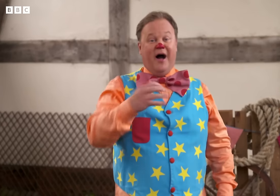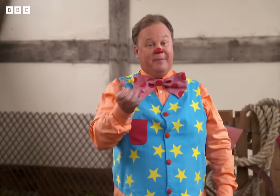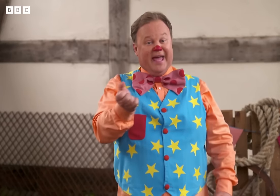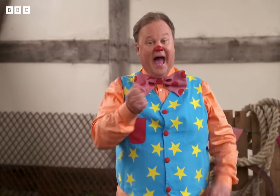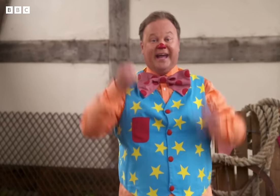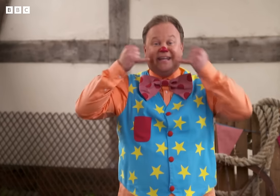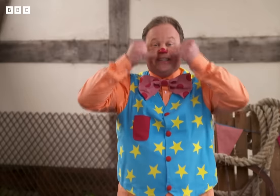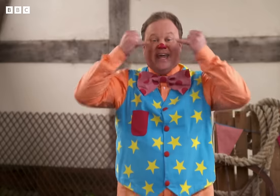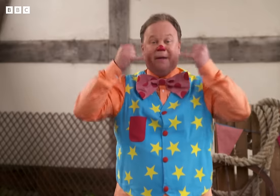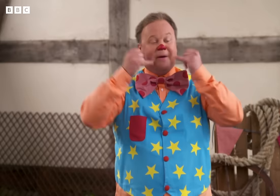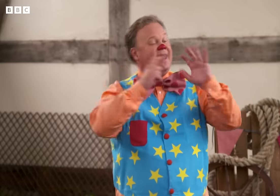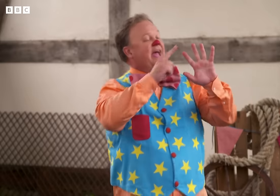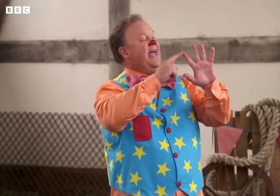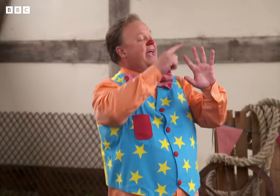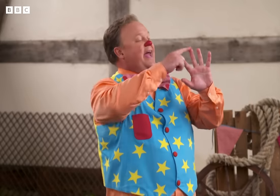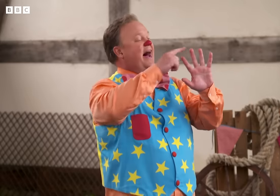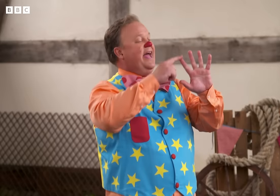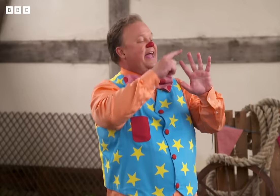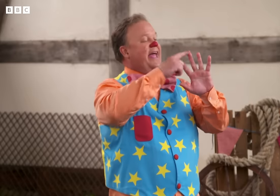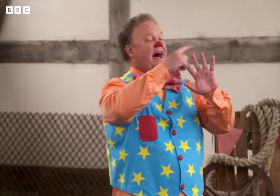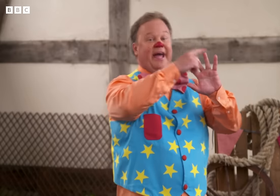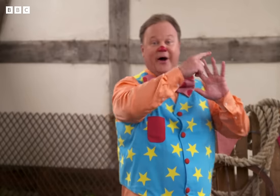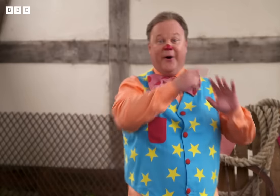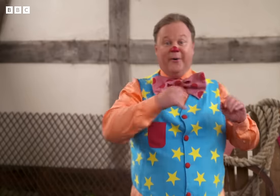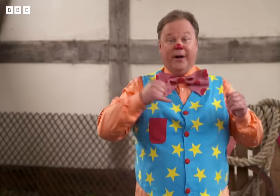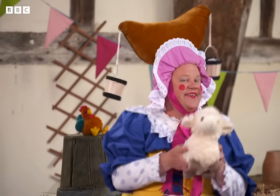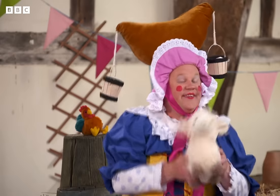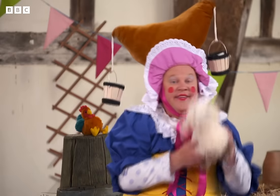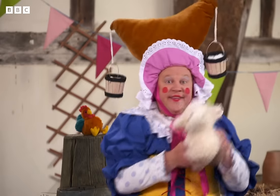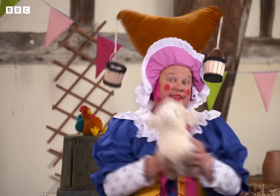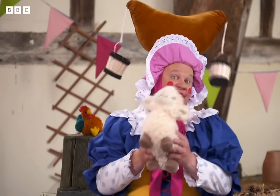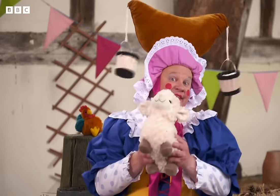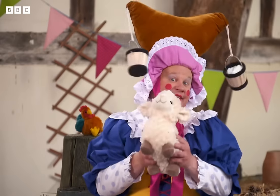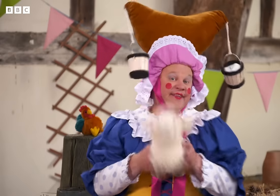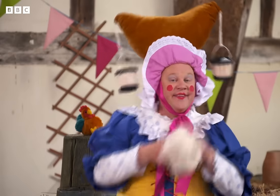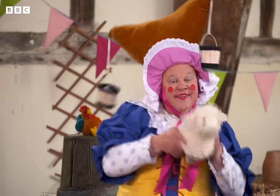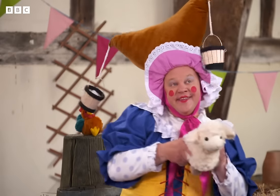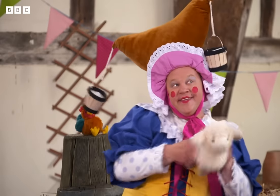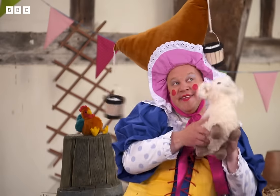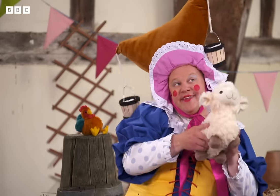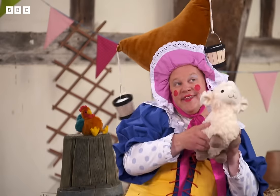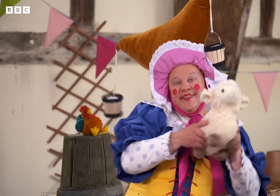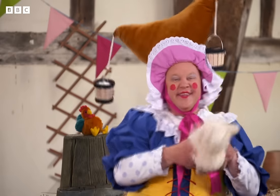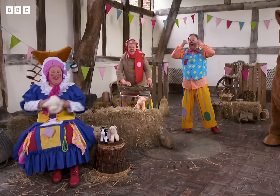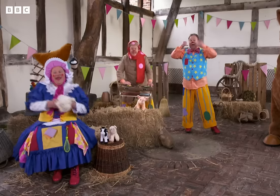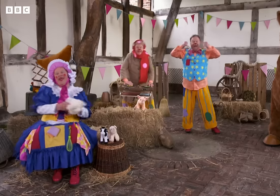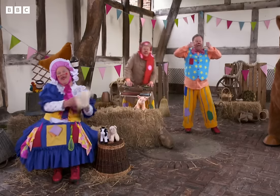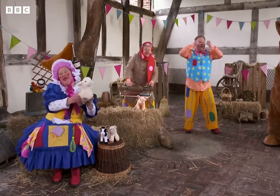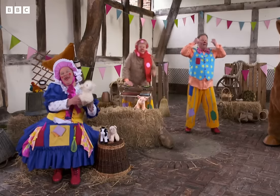he had a sheep, E-I-E-I-O. With a baa-baa here, a baa-baa there, here a